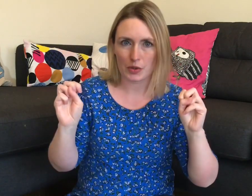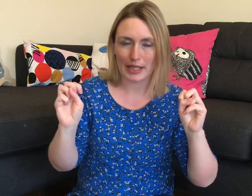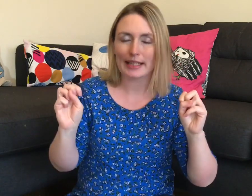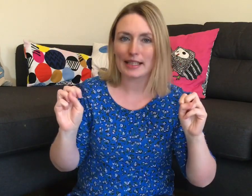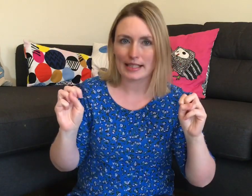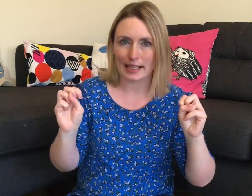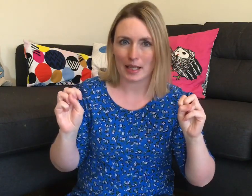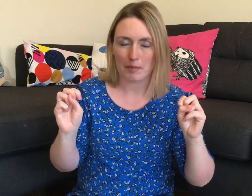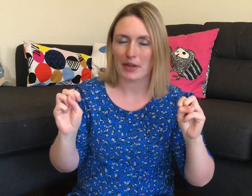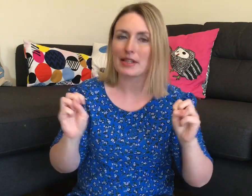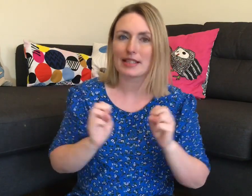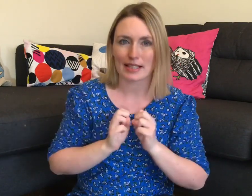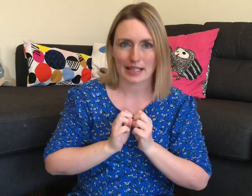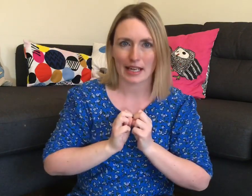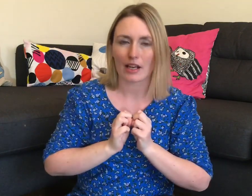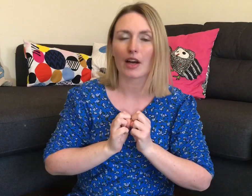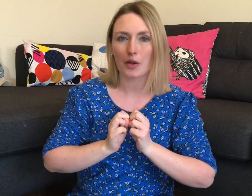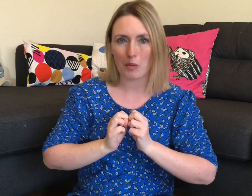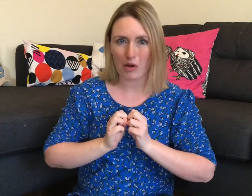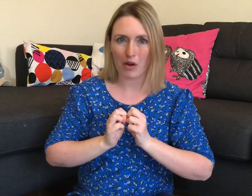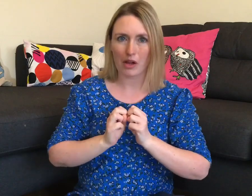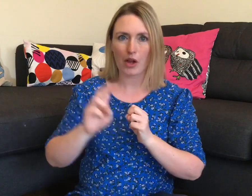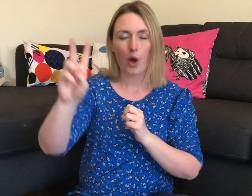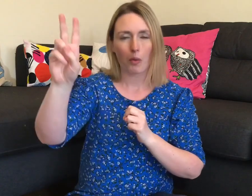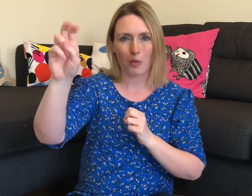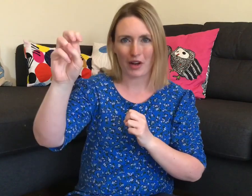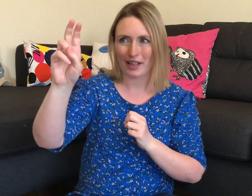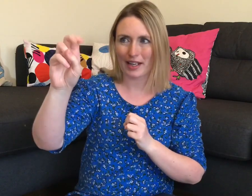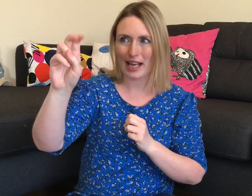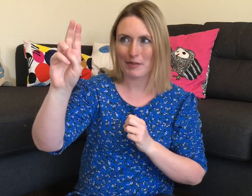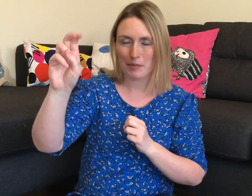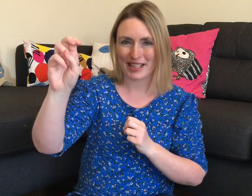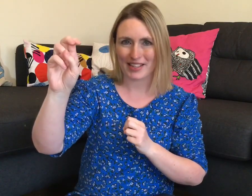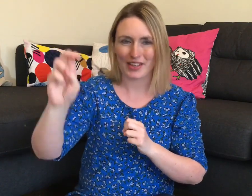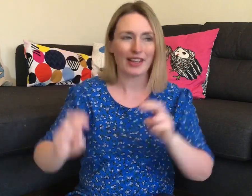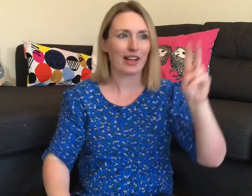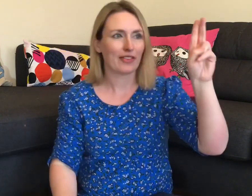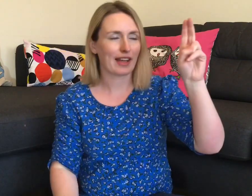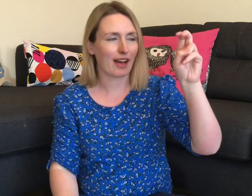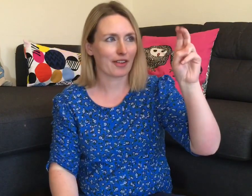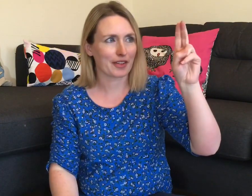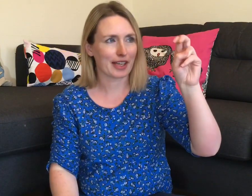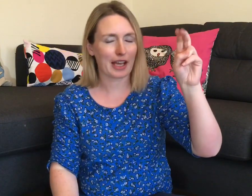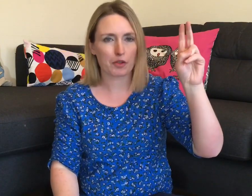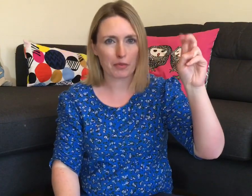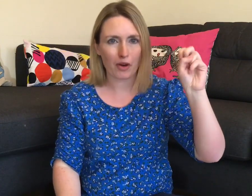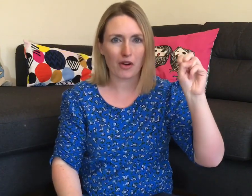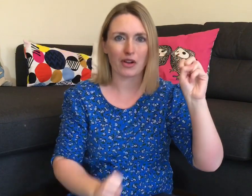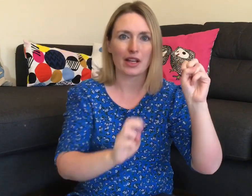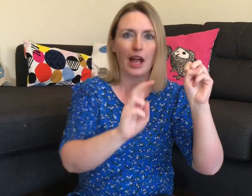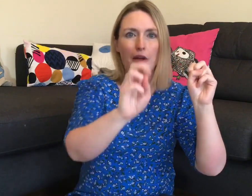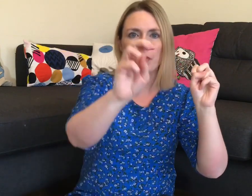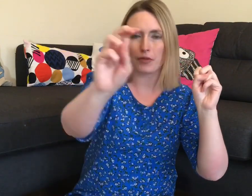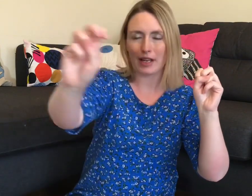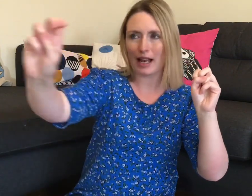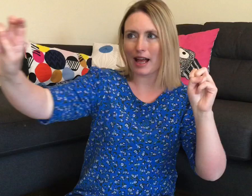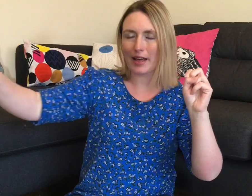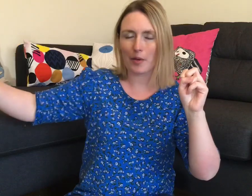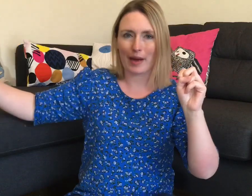little dicky birds sitting on a wall. One named Peter, the other named Paul. Fly away